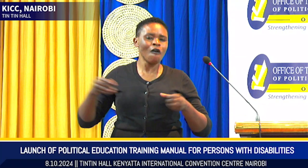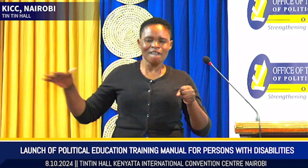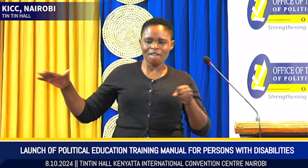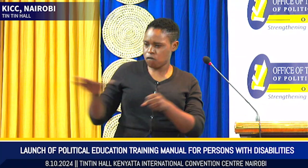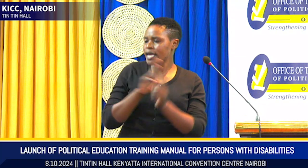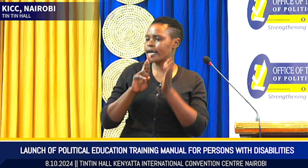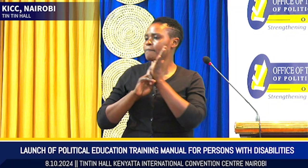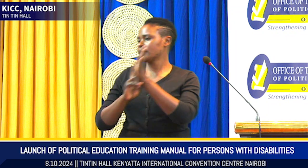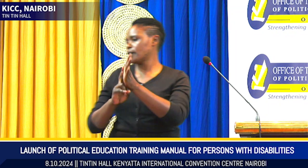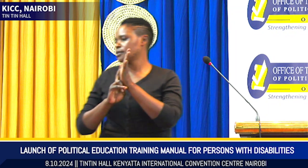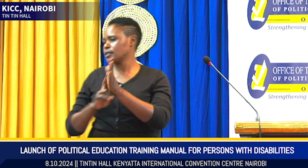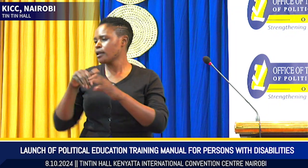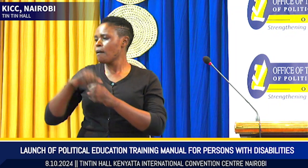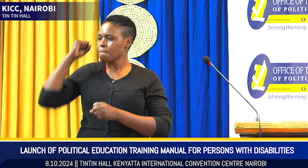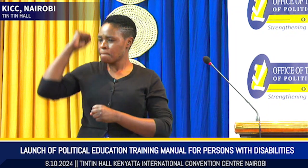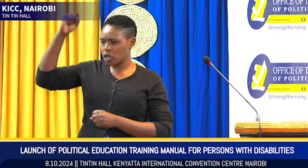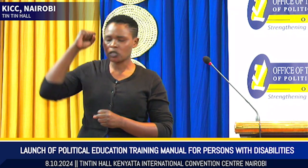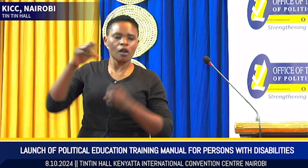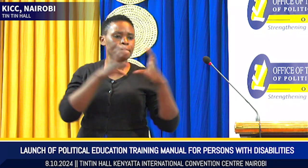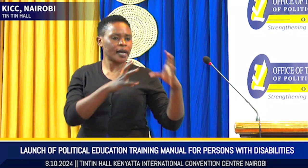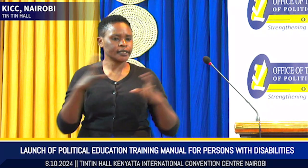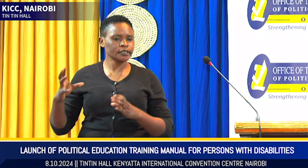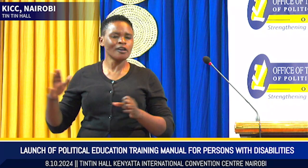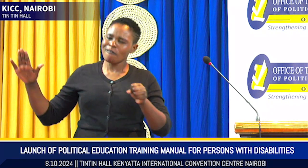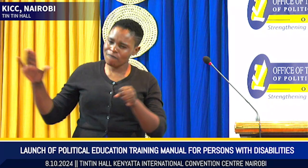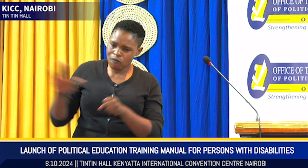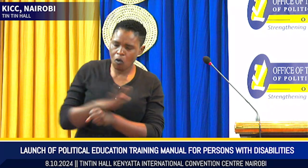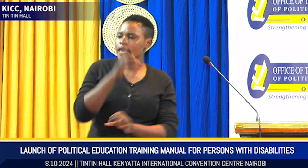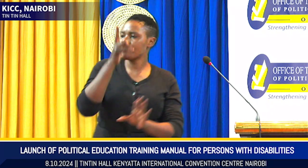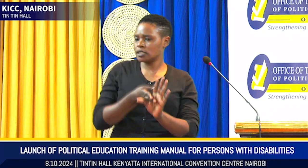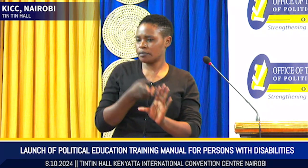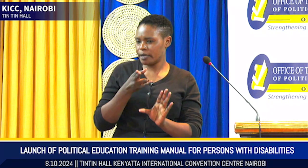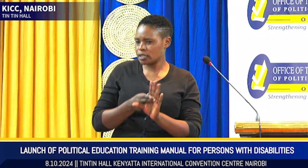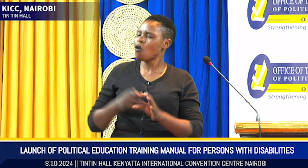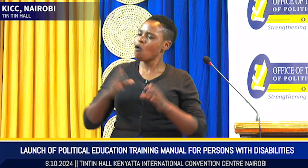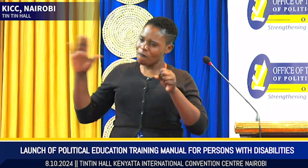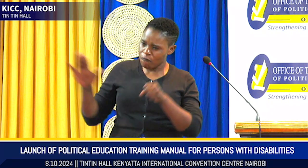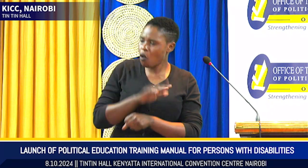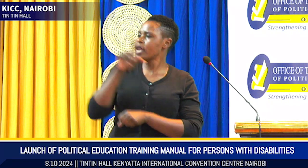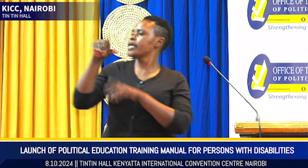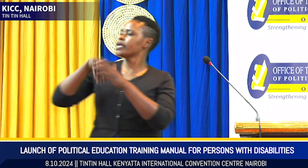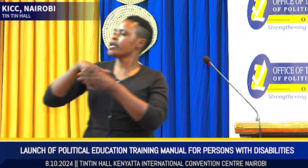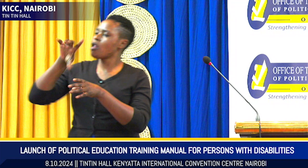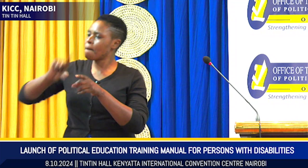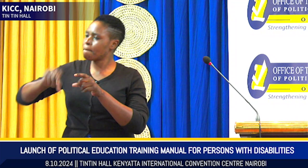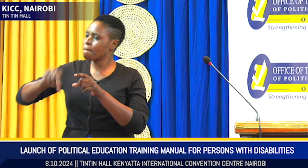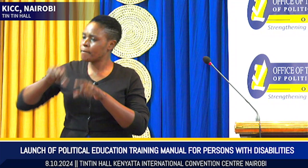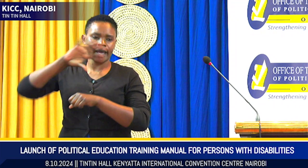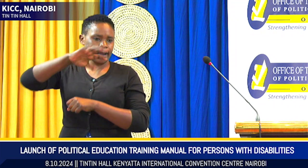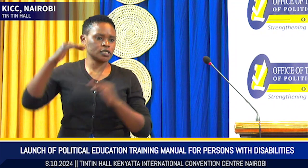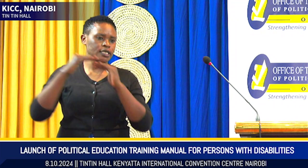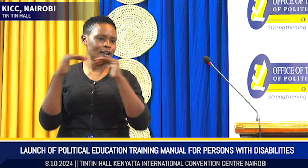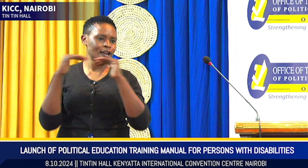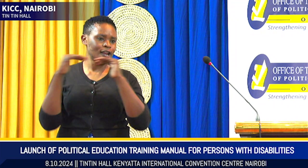with disability fully represented in political party, fully participating,